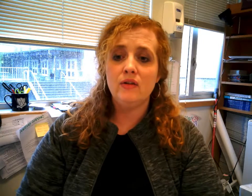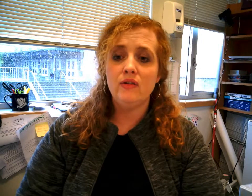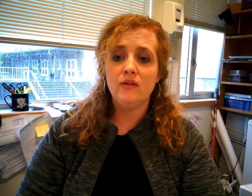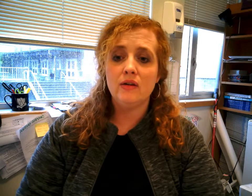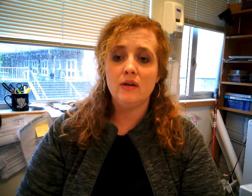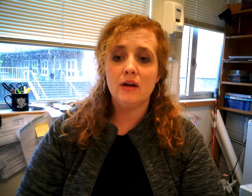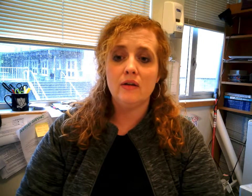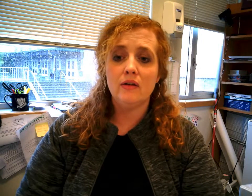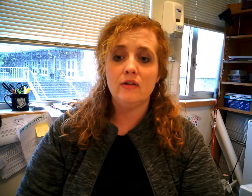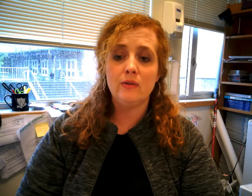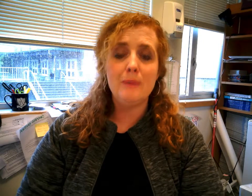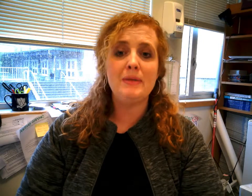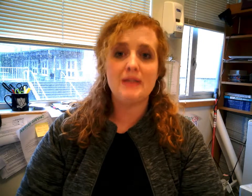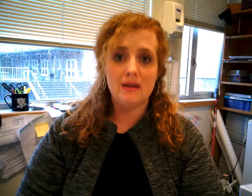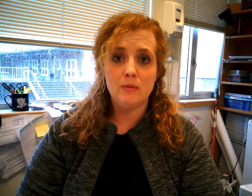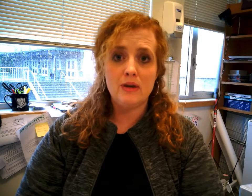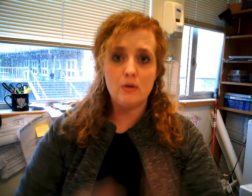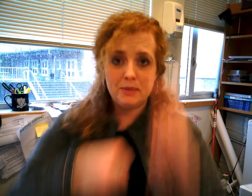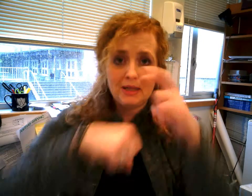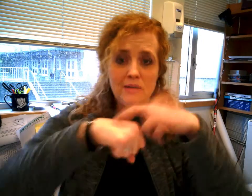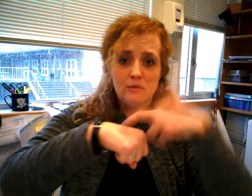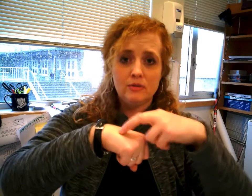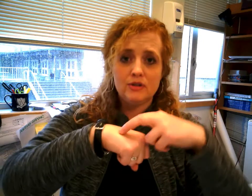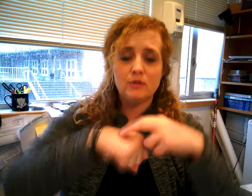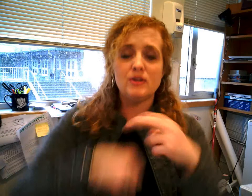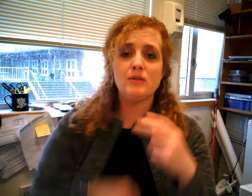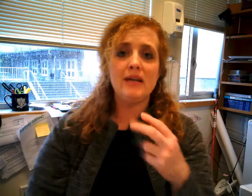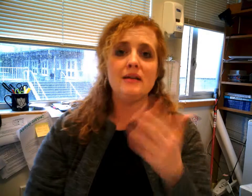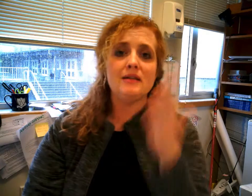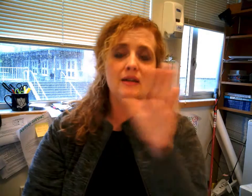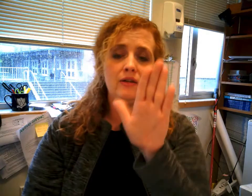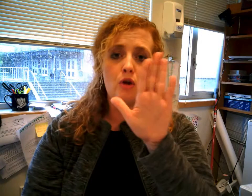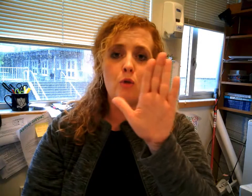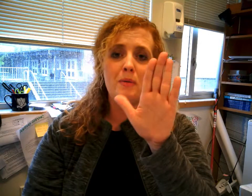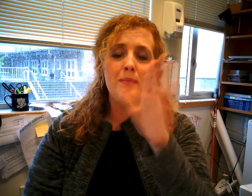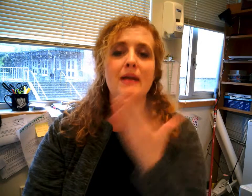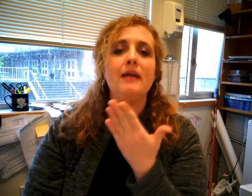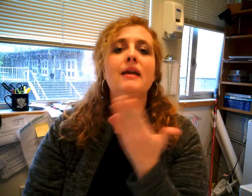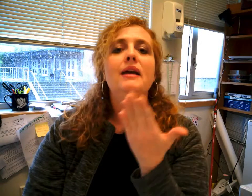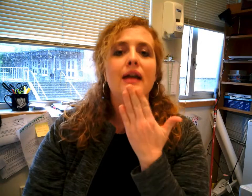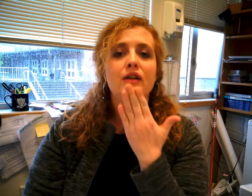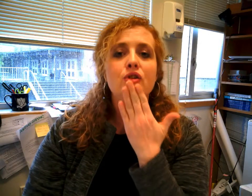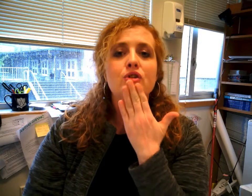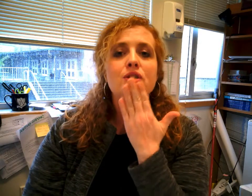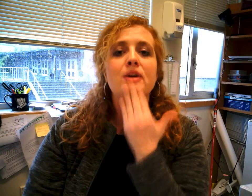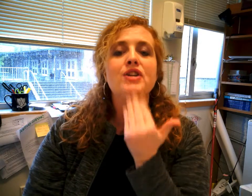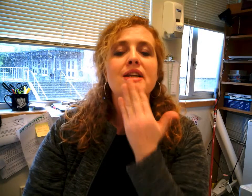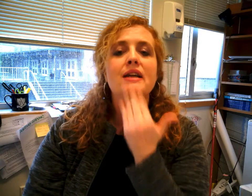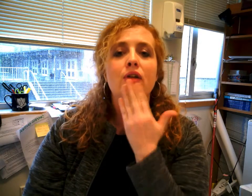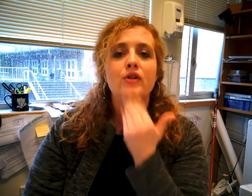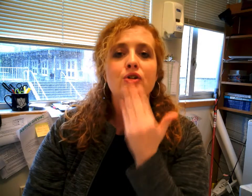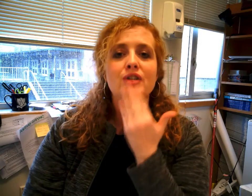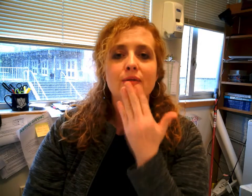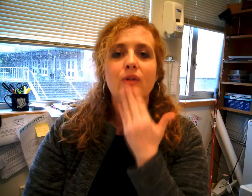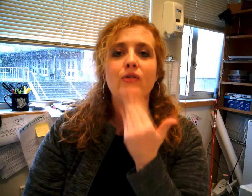is sweet potato. We know potato, so sweet is an open B, and you're just brushing down on your chin.